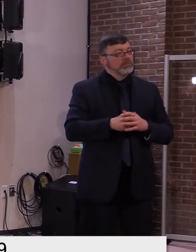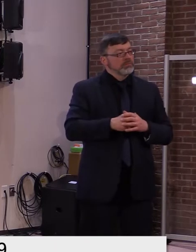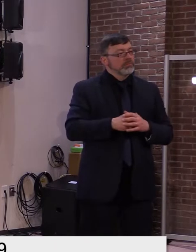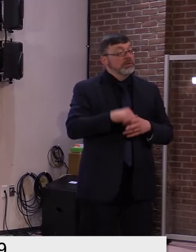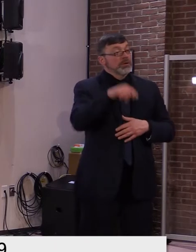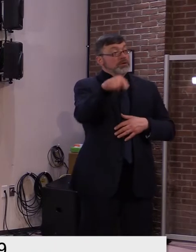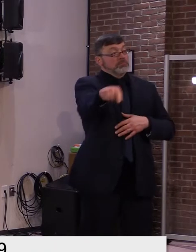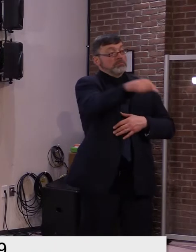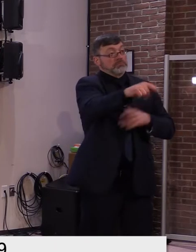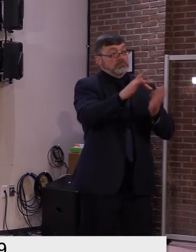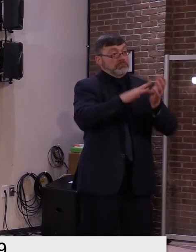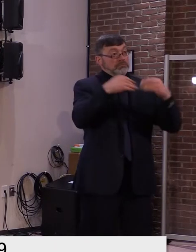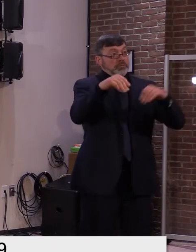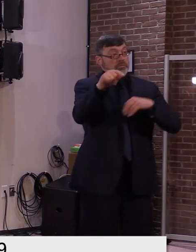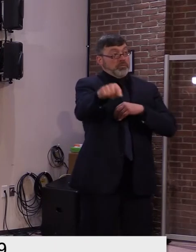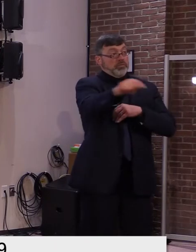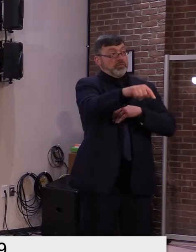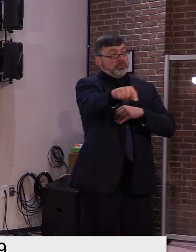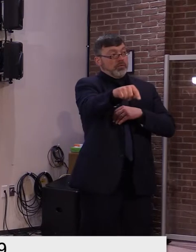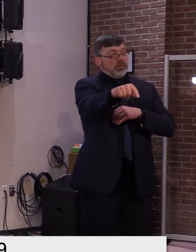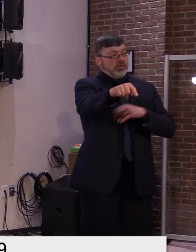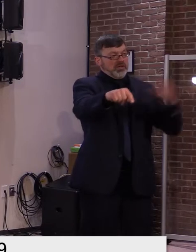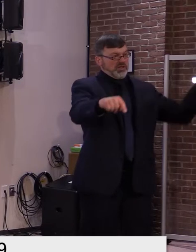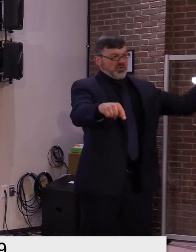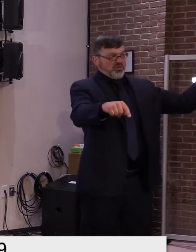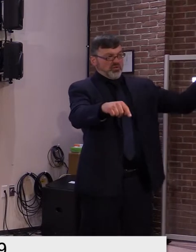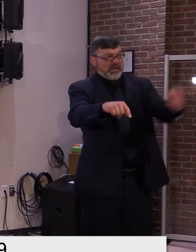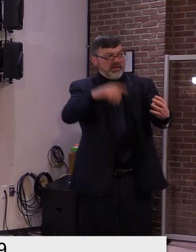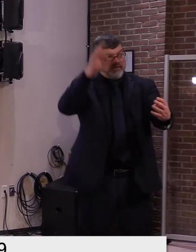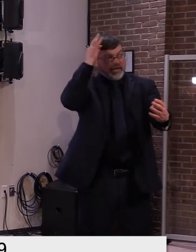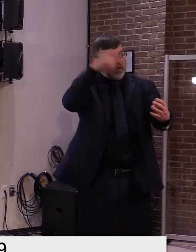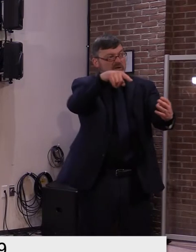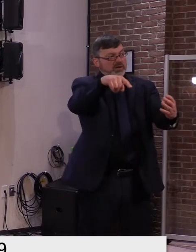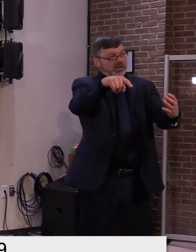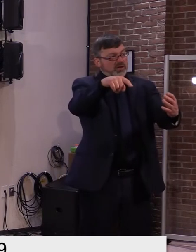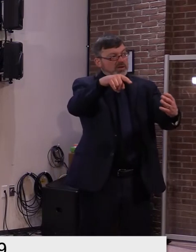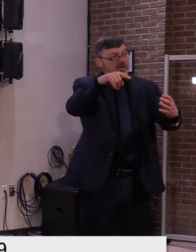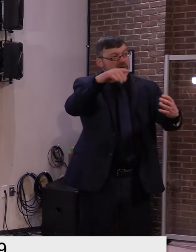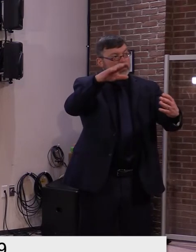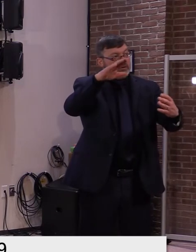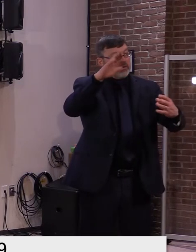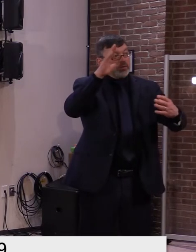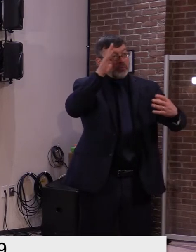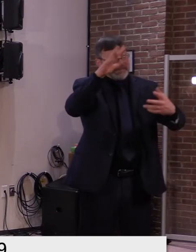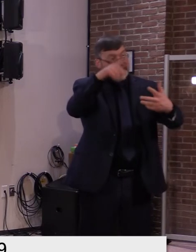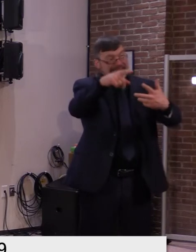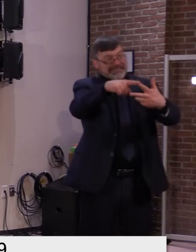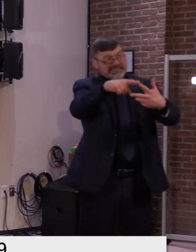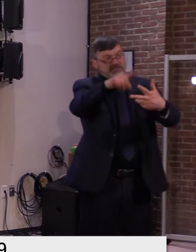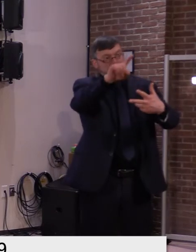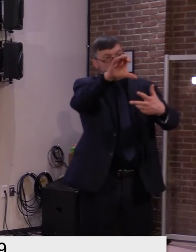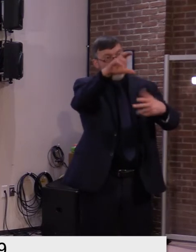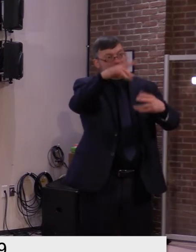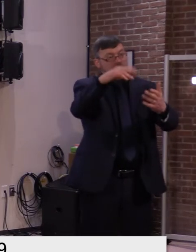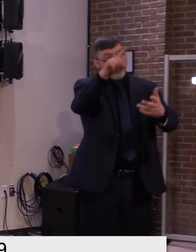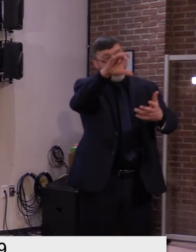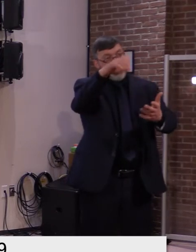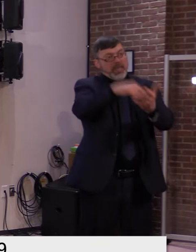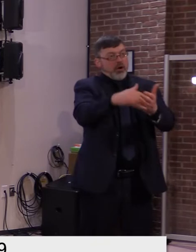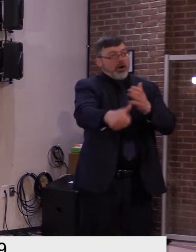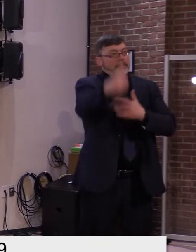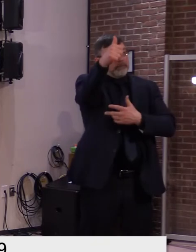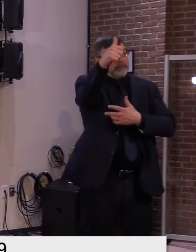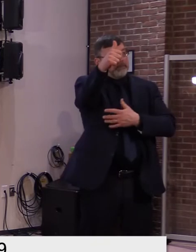Moderna, and 150,000 of Johnson & Johnson, which means roughly another